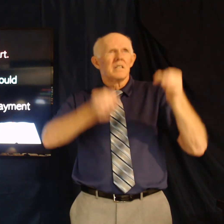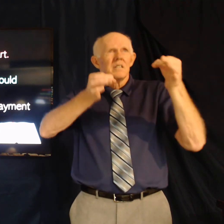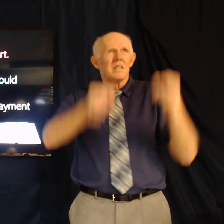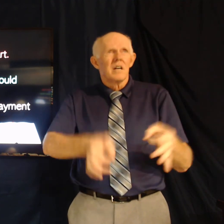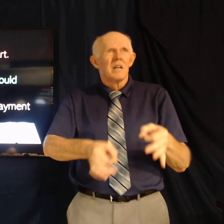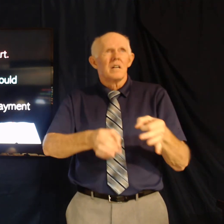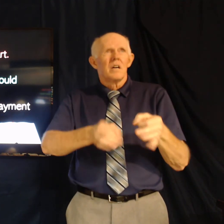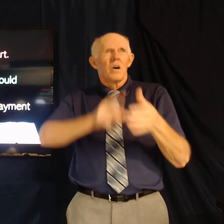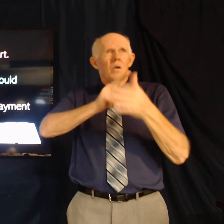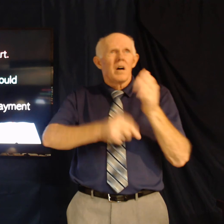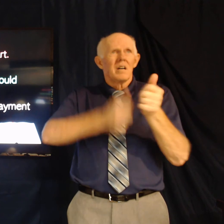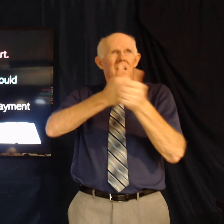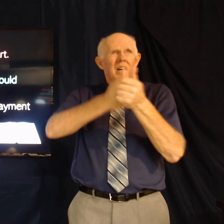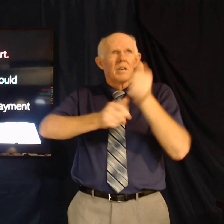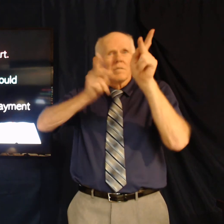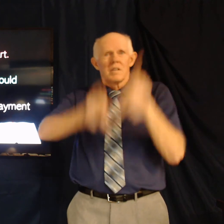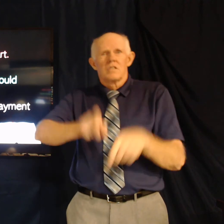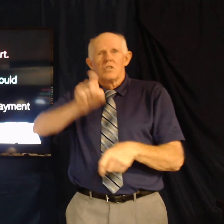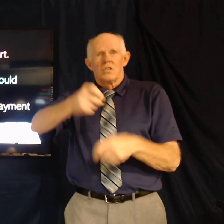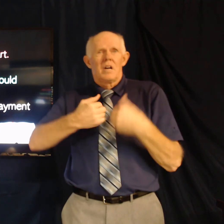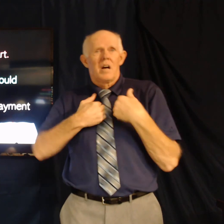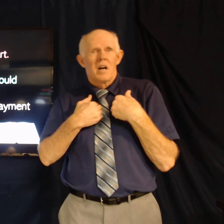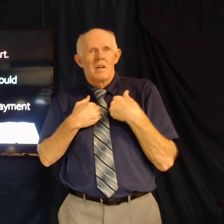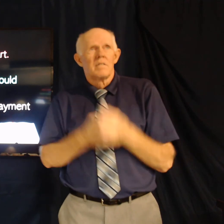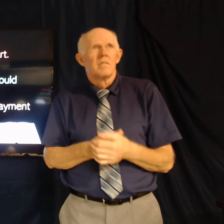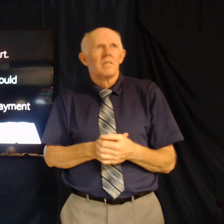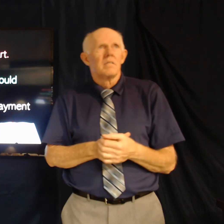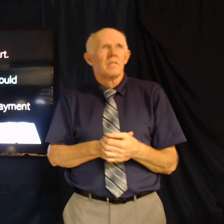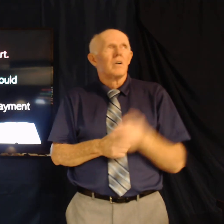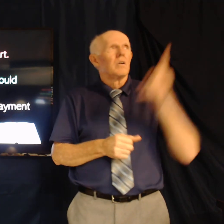I can decide what each person should have.